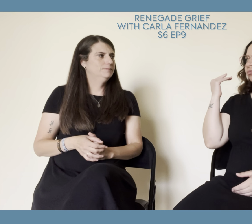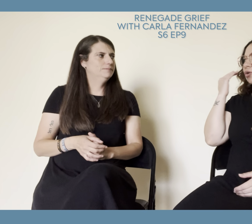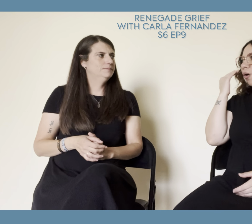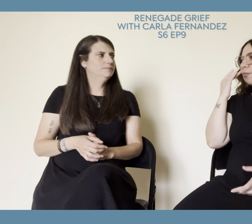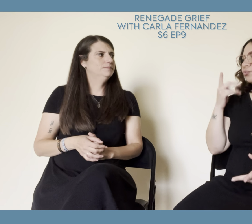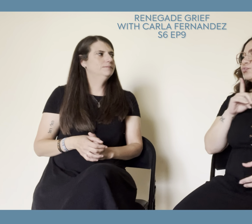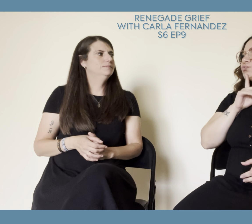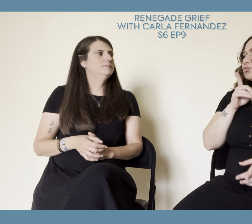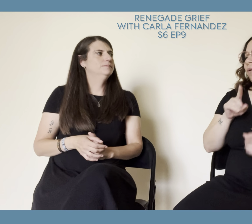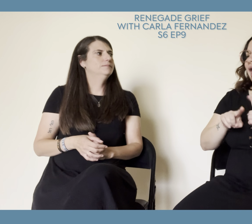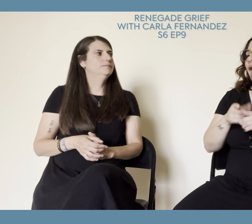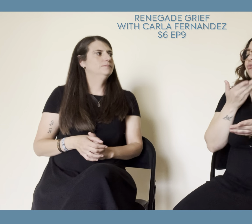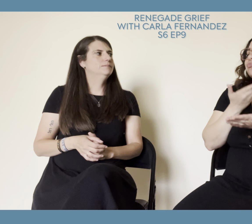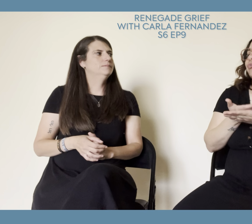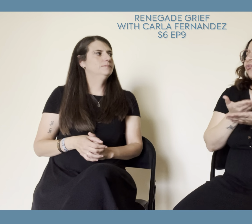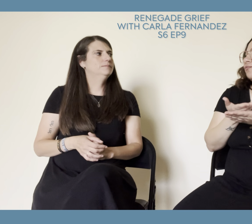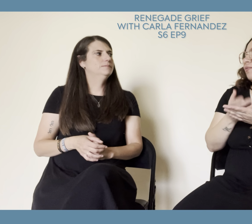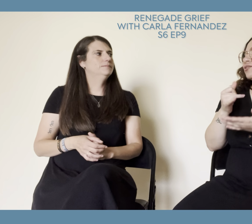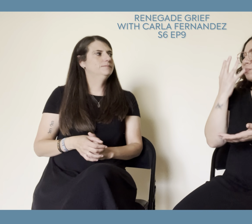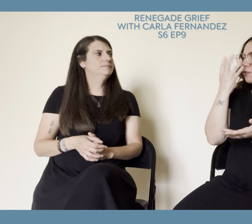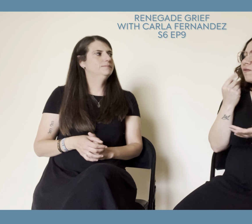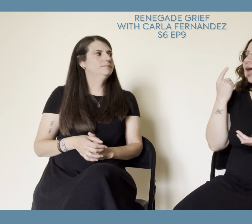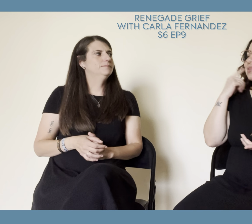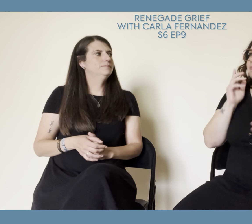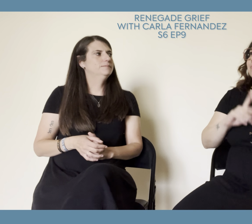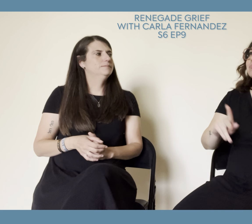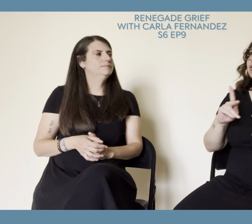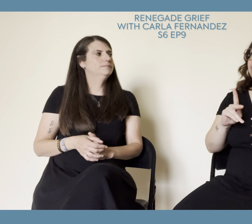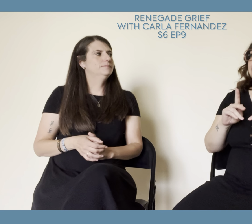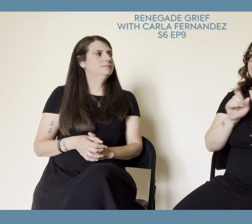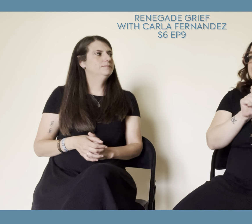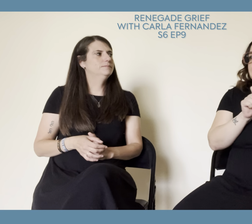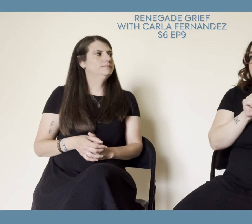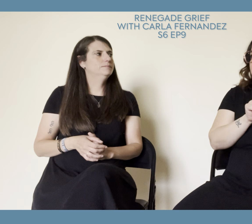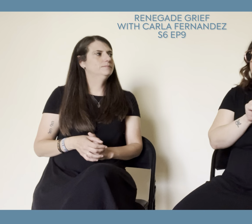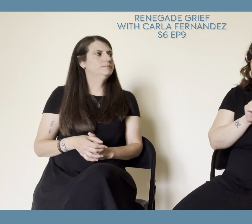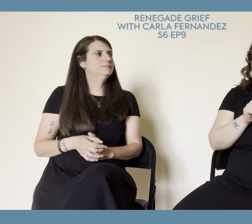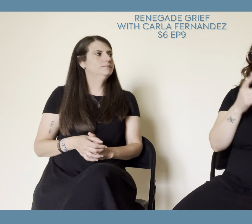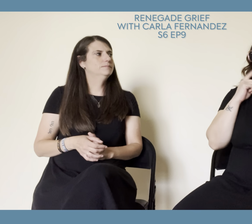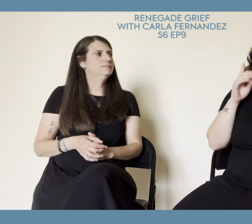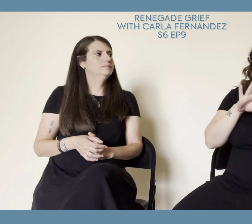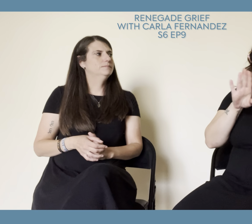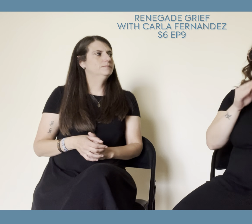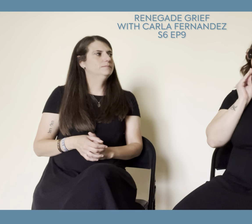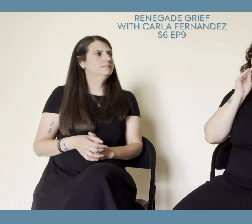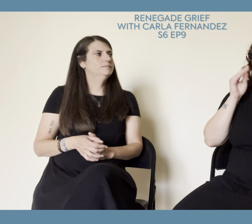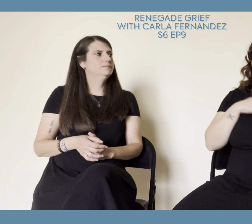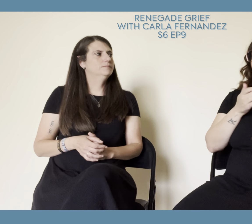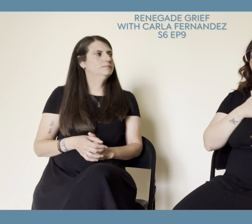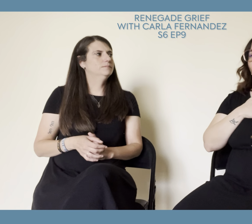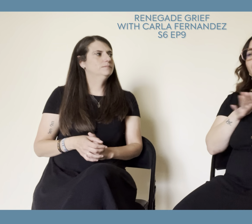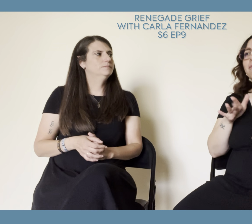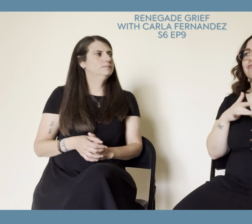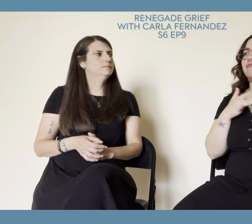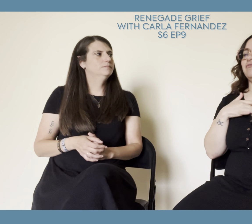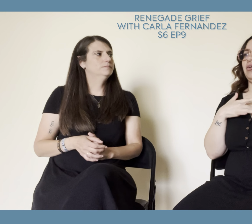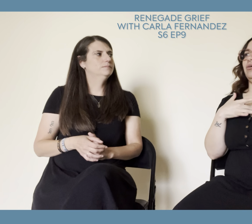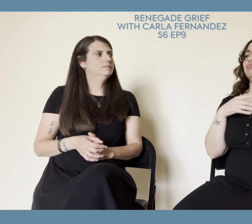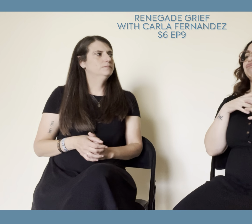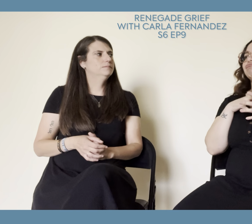do we prove it? That's beautiful, because I think people, especially in a home setting, their hearts are open, they're feeling vulnerable. Do you feel